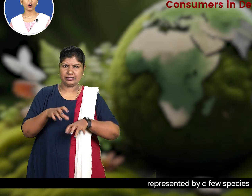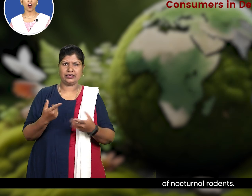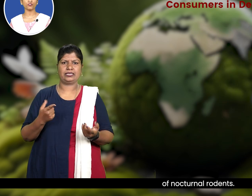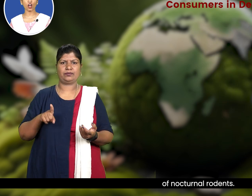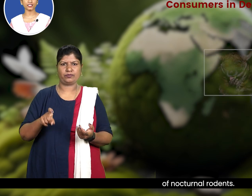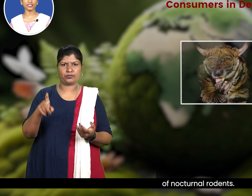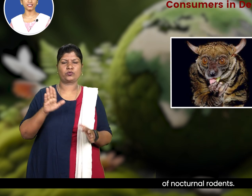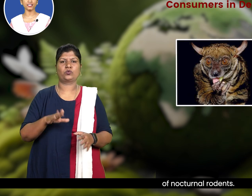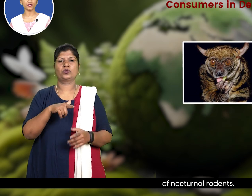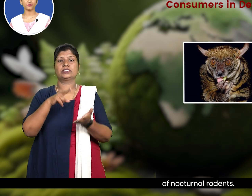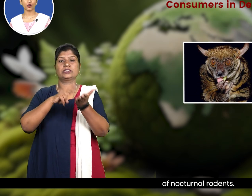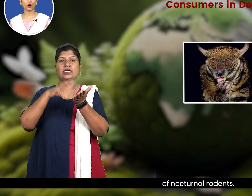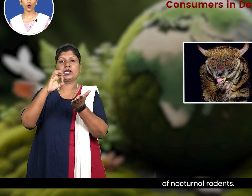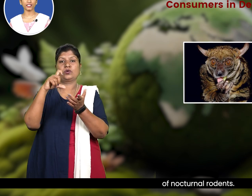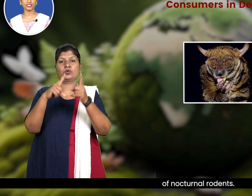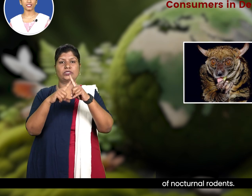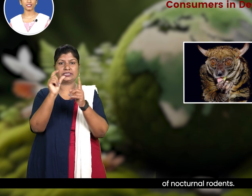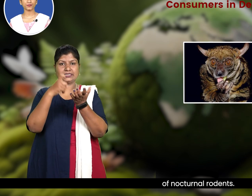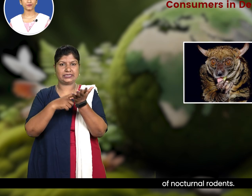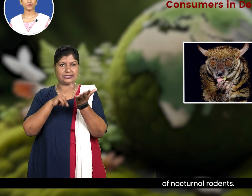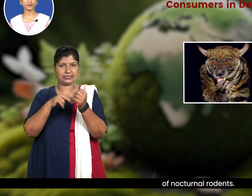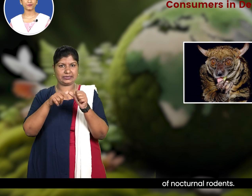of nocturnal rodents.